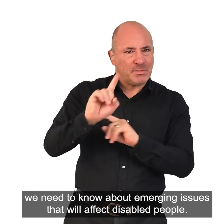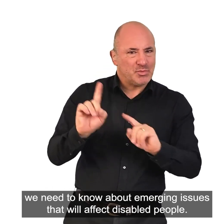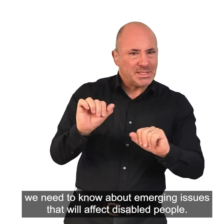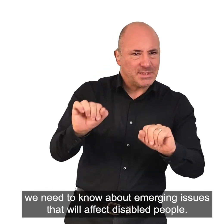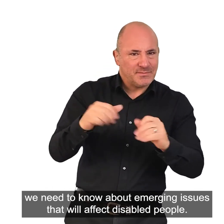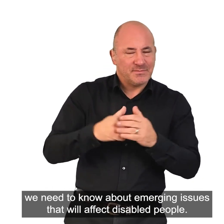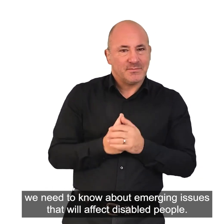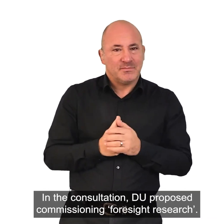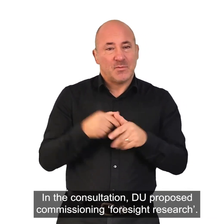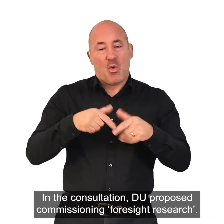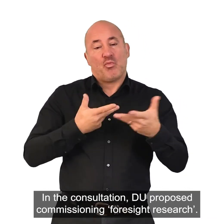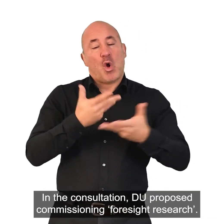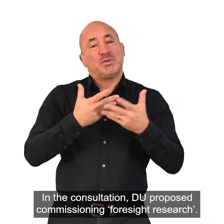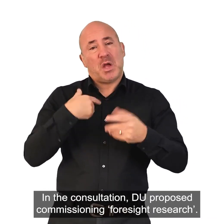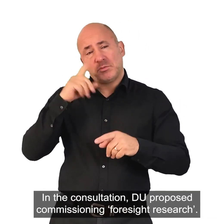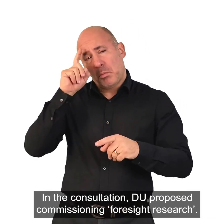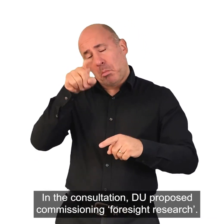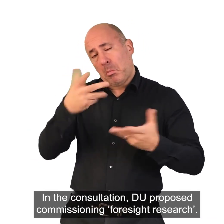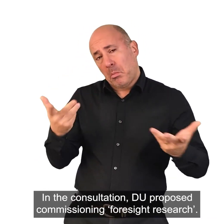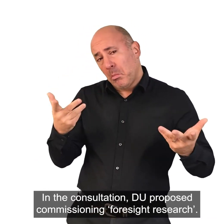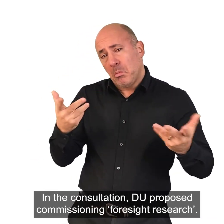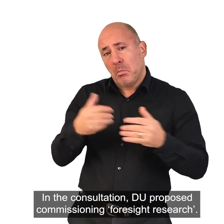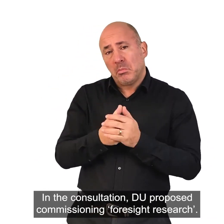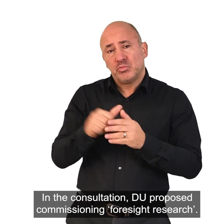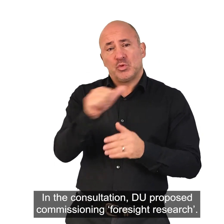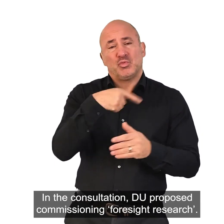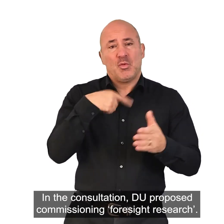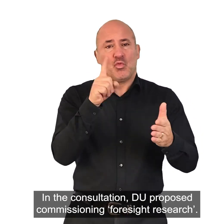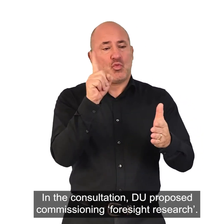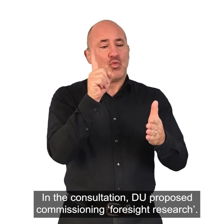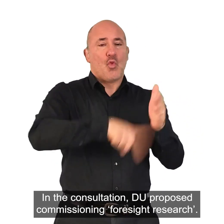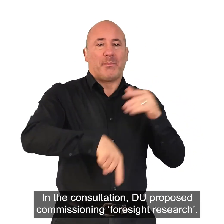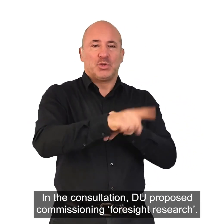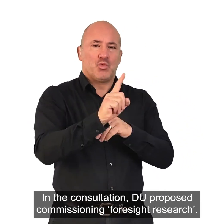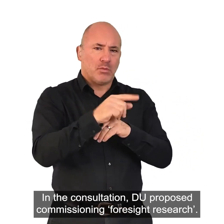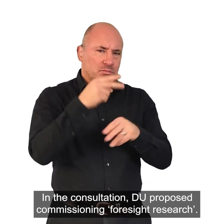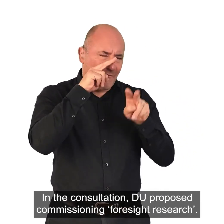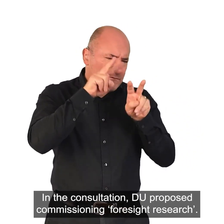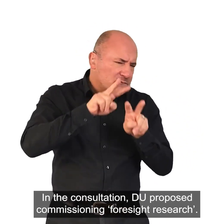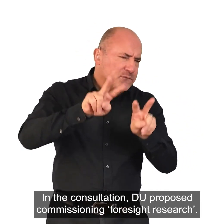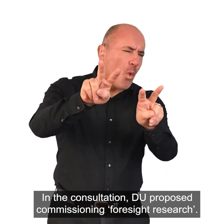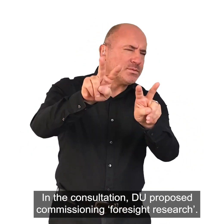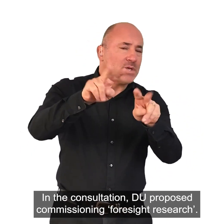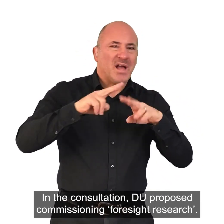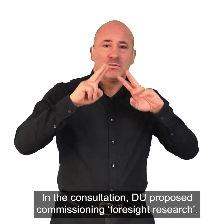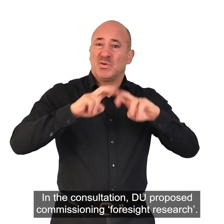people. In the consultation, DU proposed commissioning foresight research.